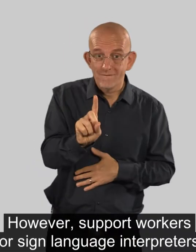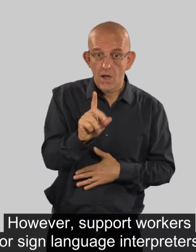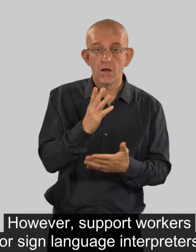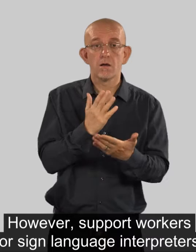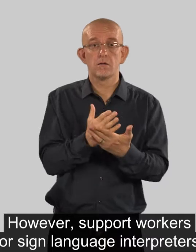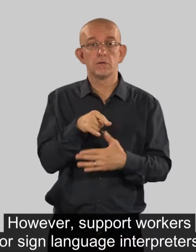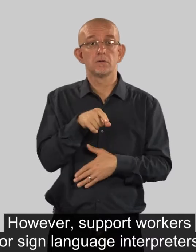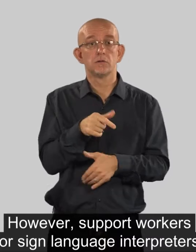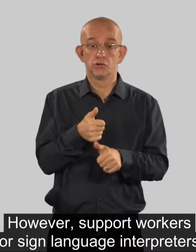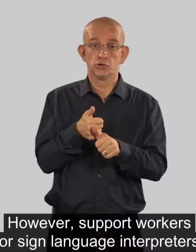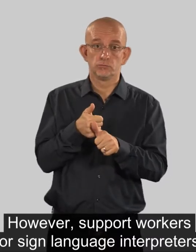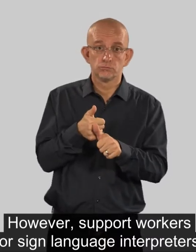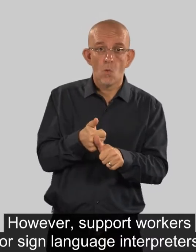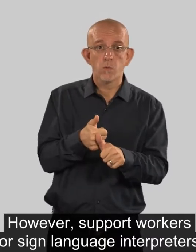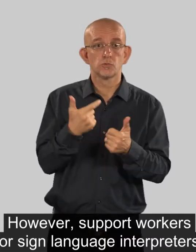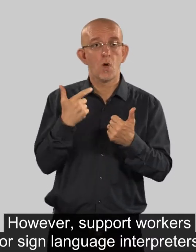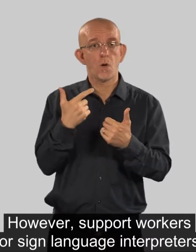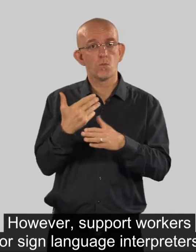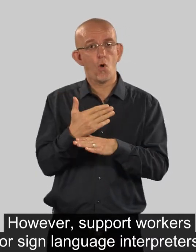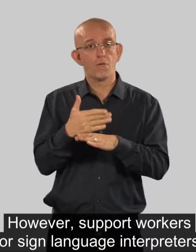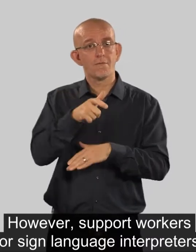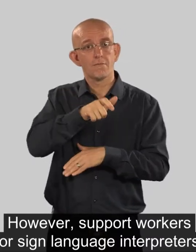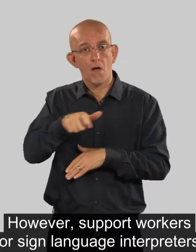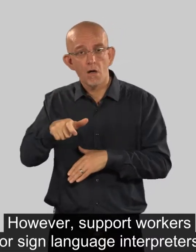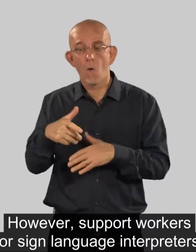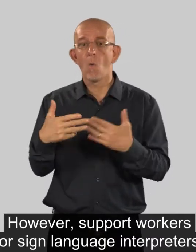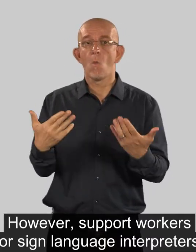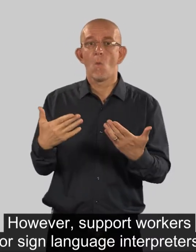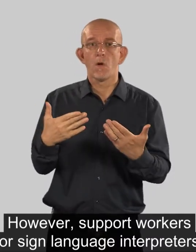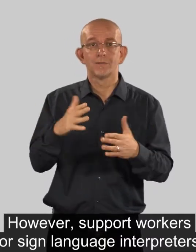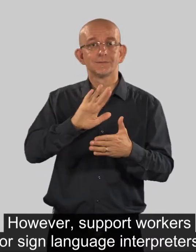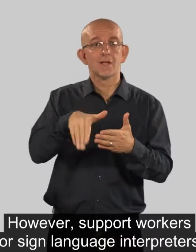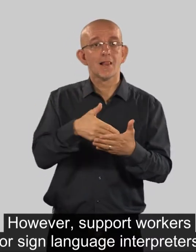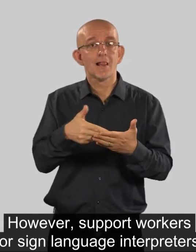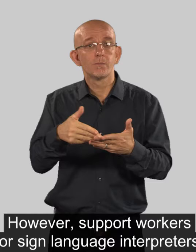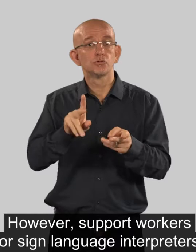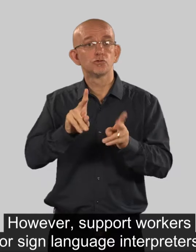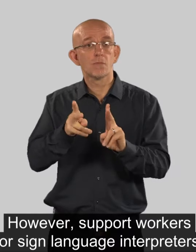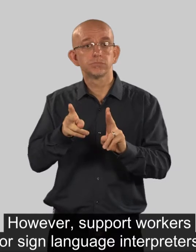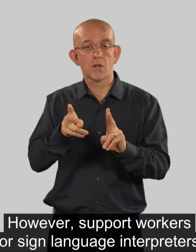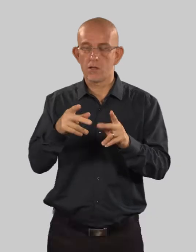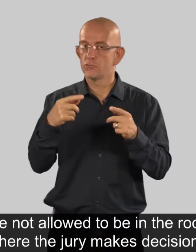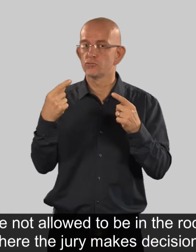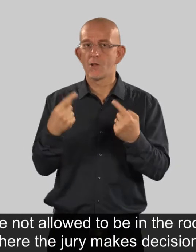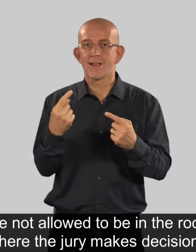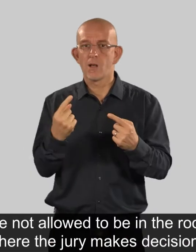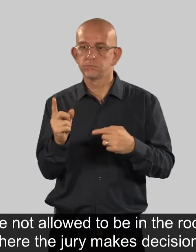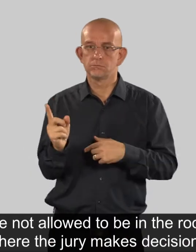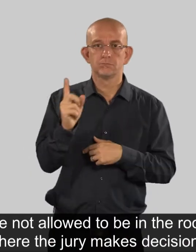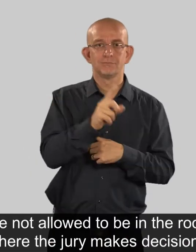However, support workers or sign language interpreters are not allowed to be in the